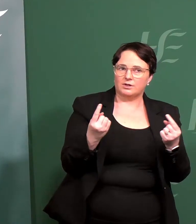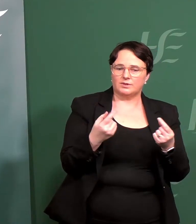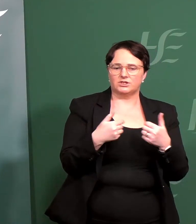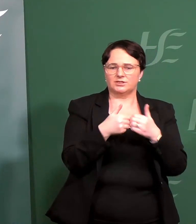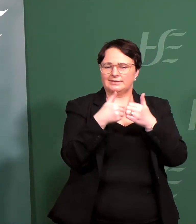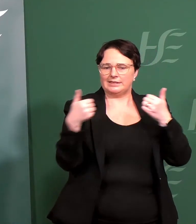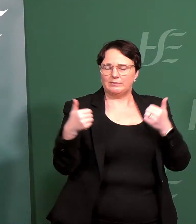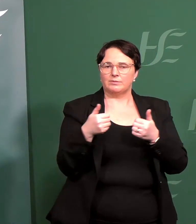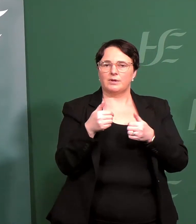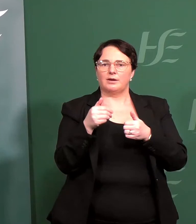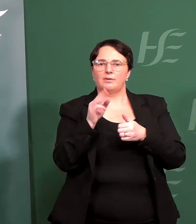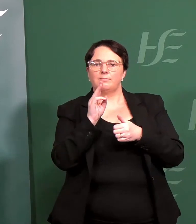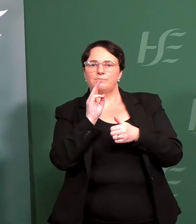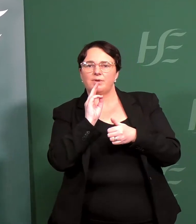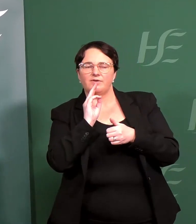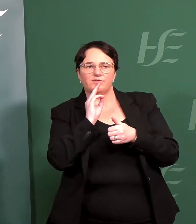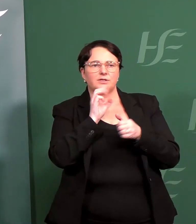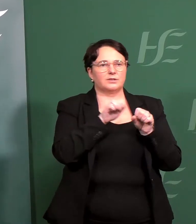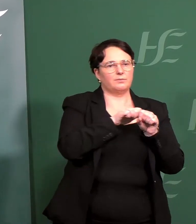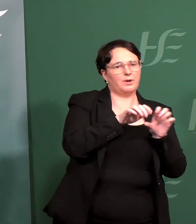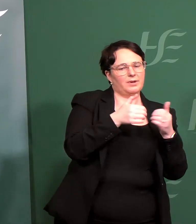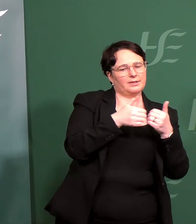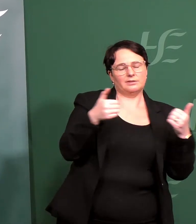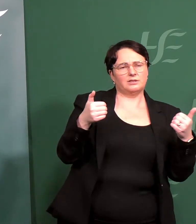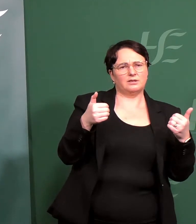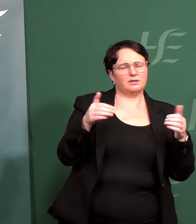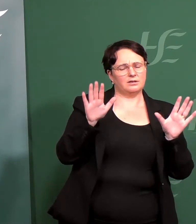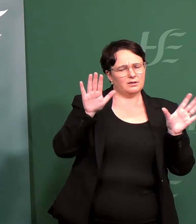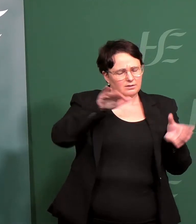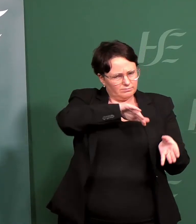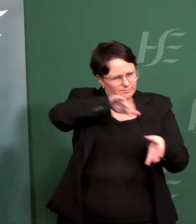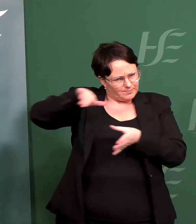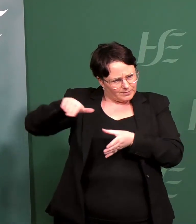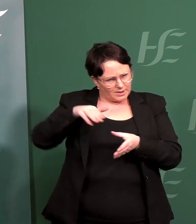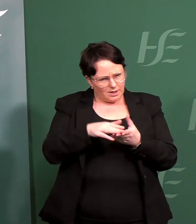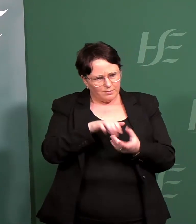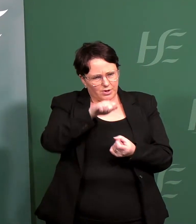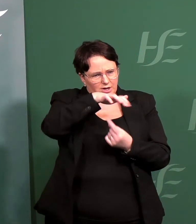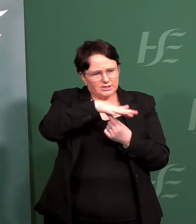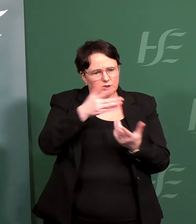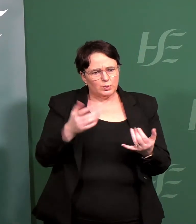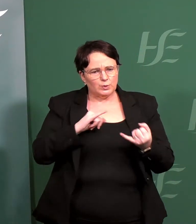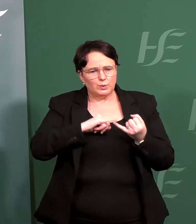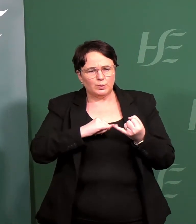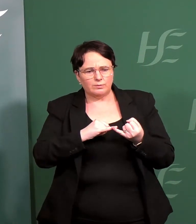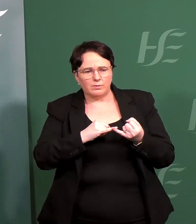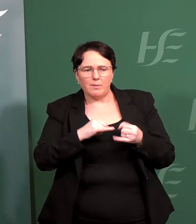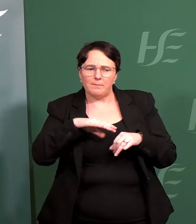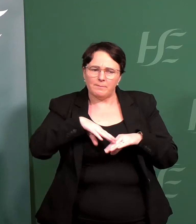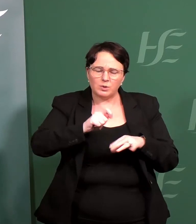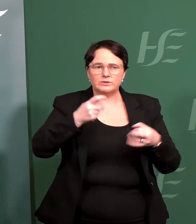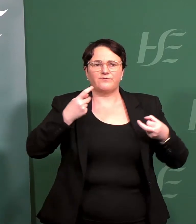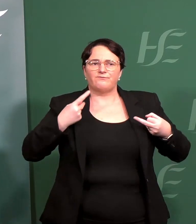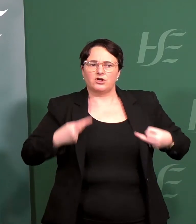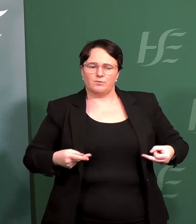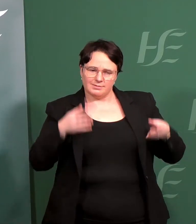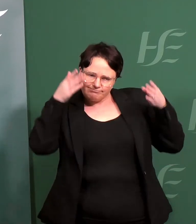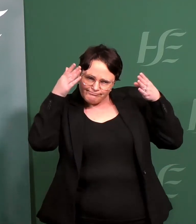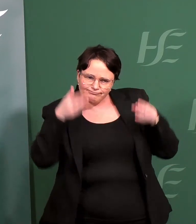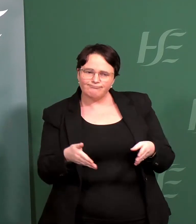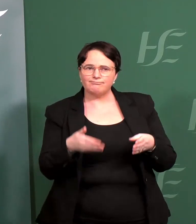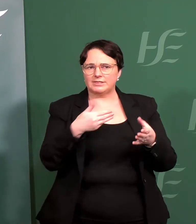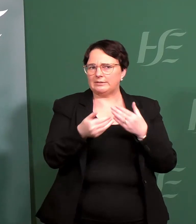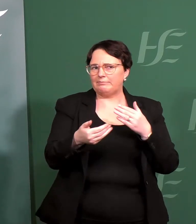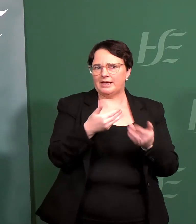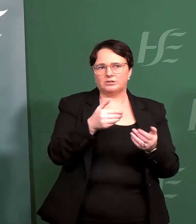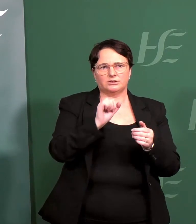private access. It was prioritised based on vulnerability. And that's many of what we would value from some of